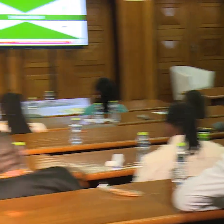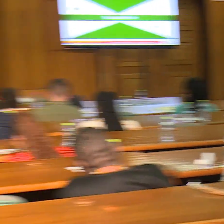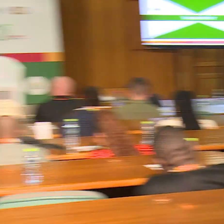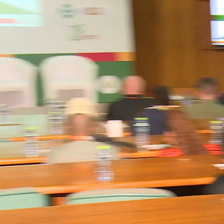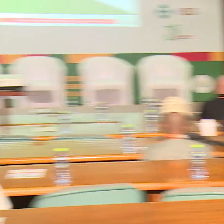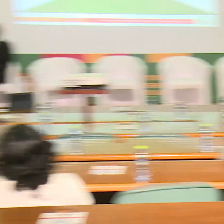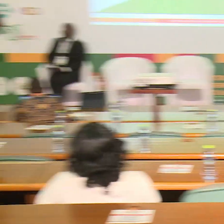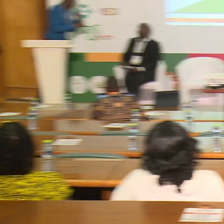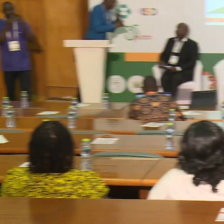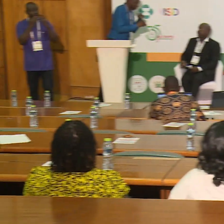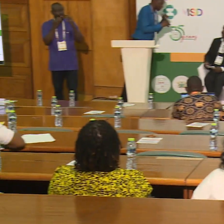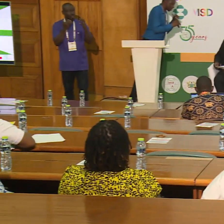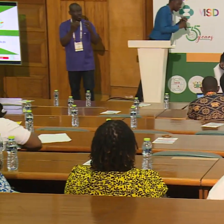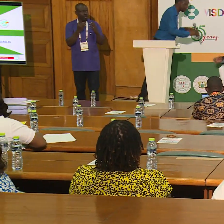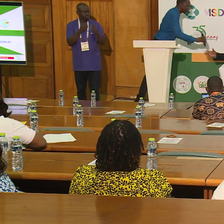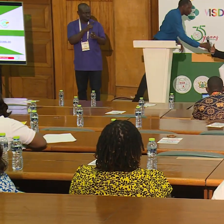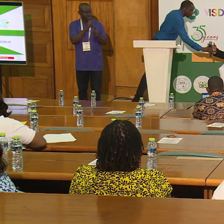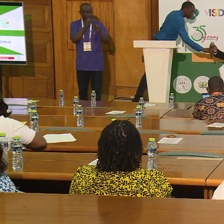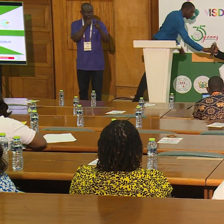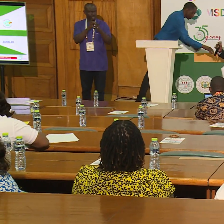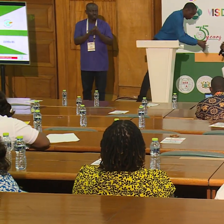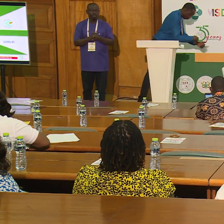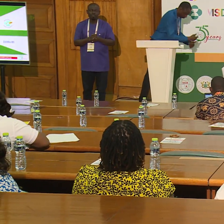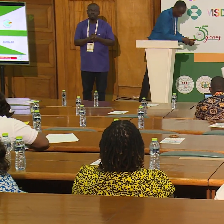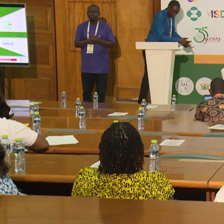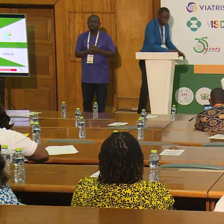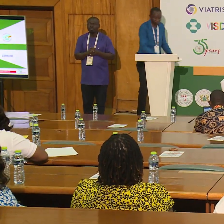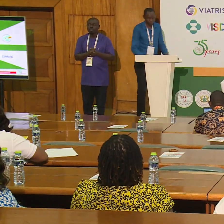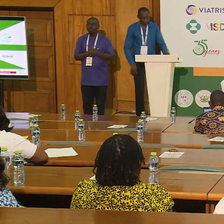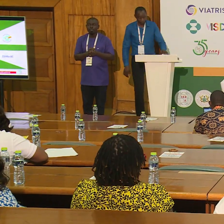Thank you. I'll give the time to Walter to answer.